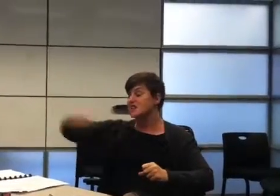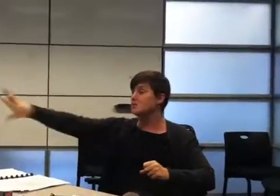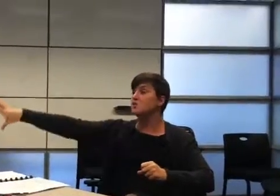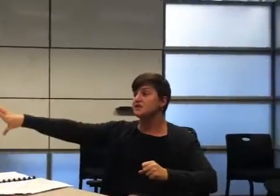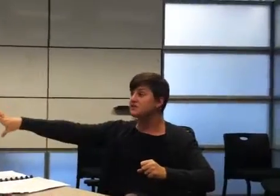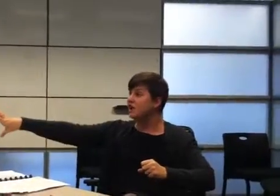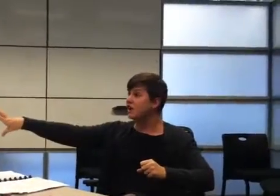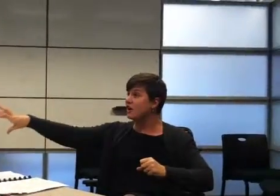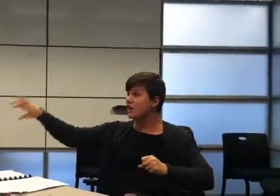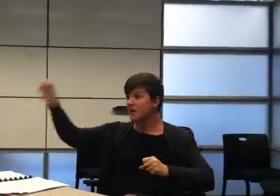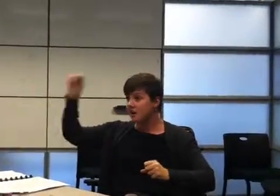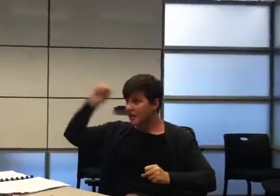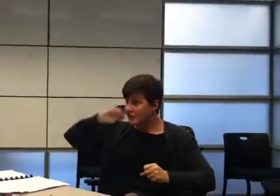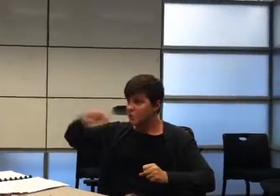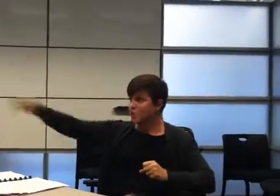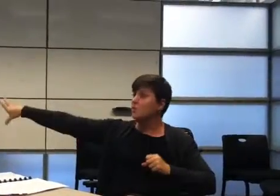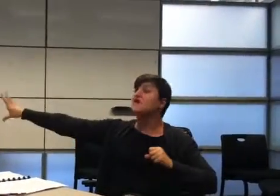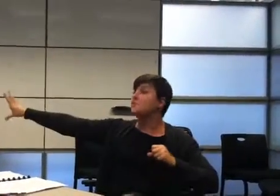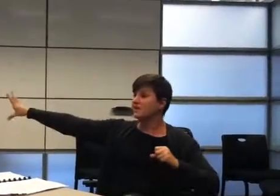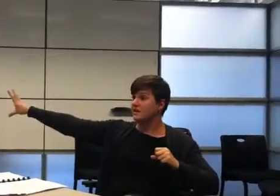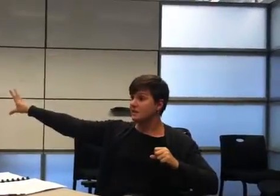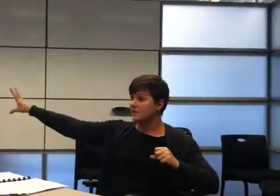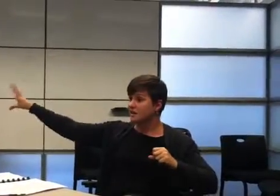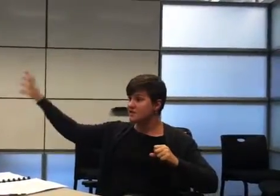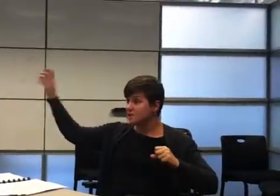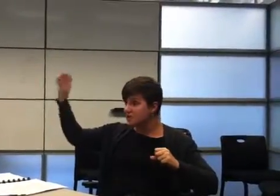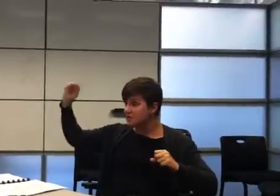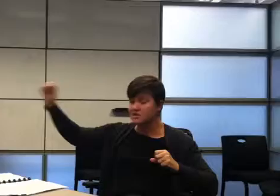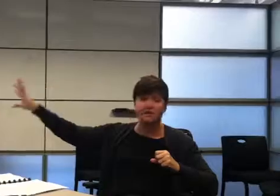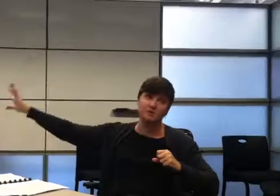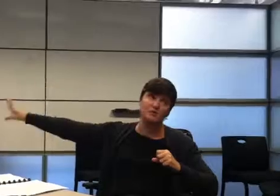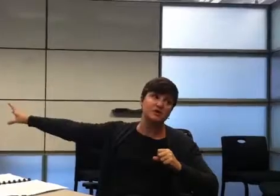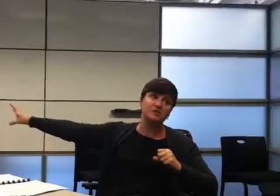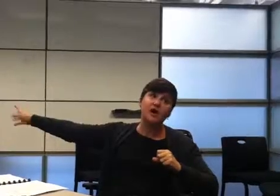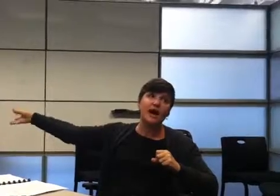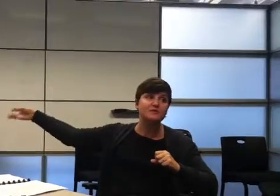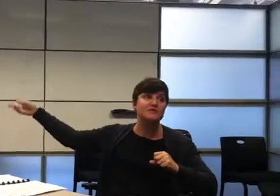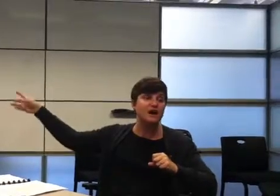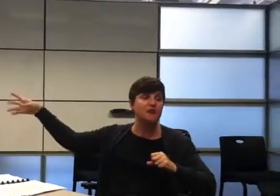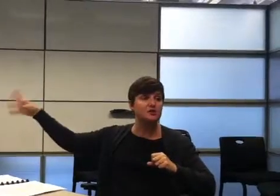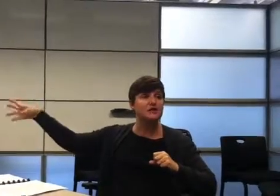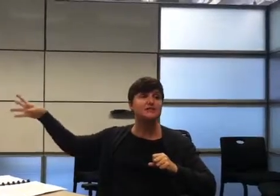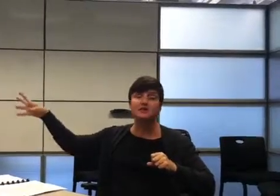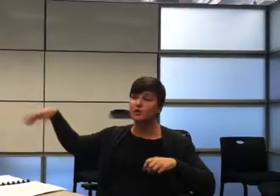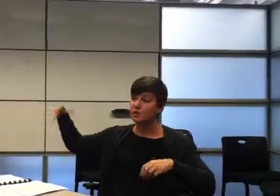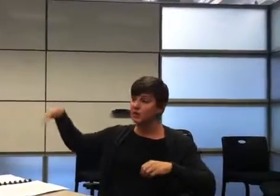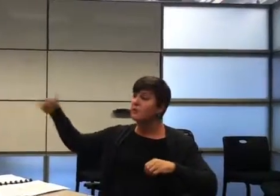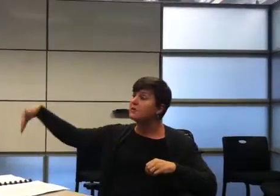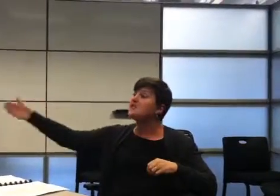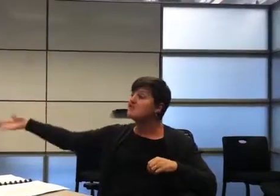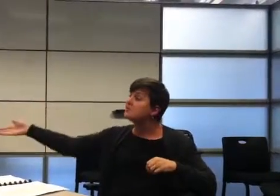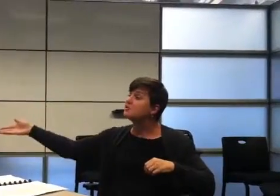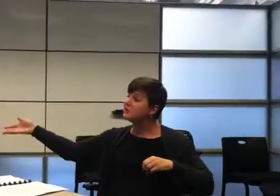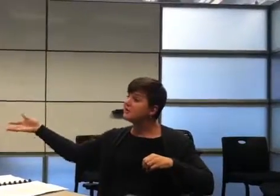send them really far, and they will run with it. And so we can start from a much more abstract place, or a much deeper place